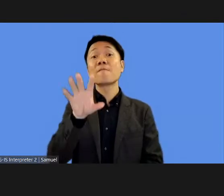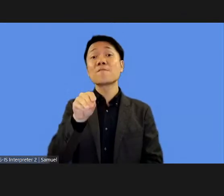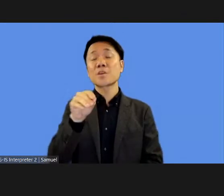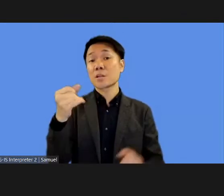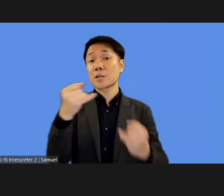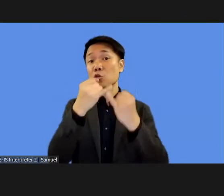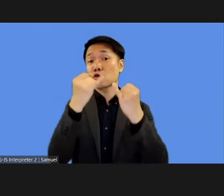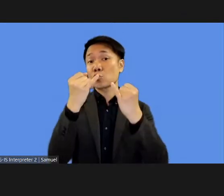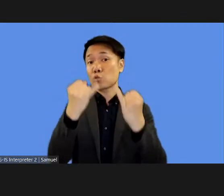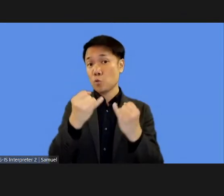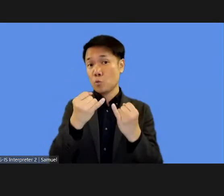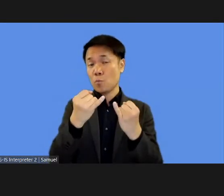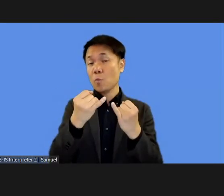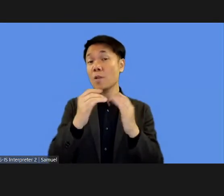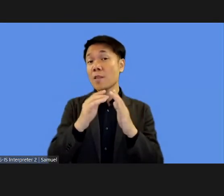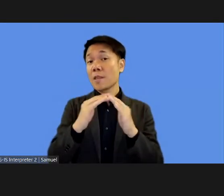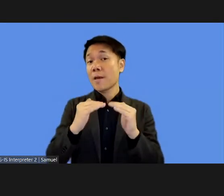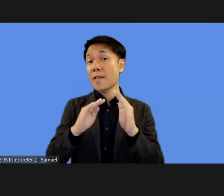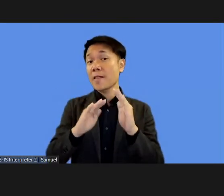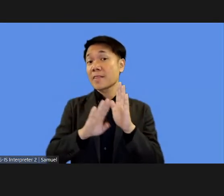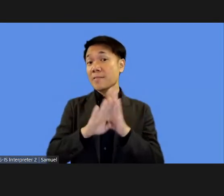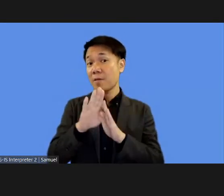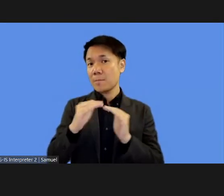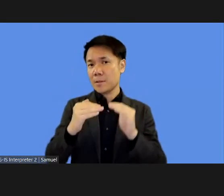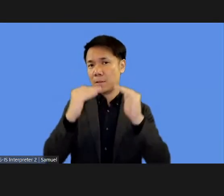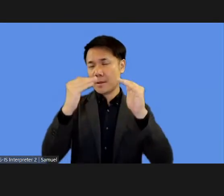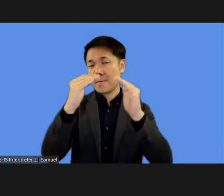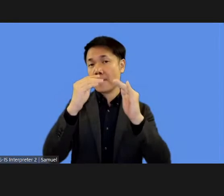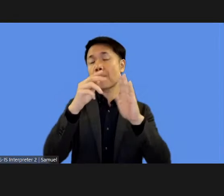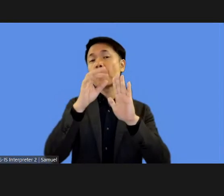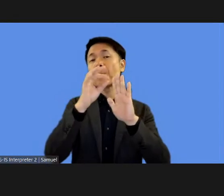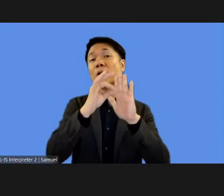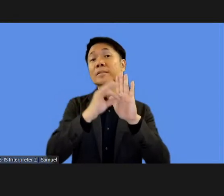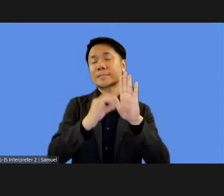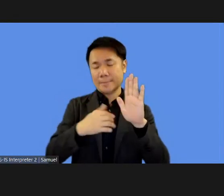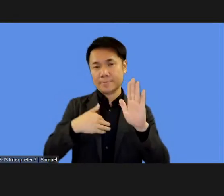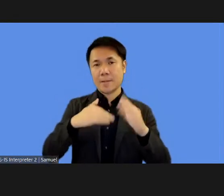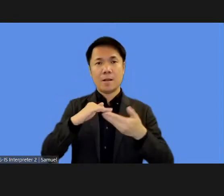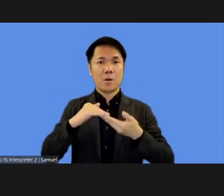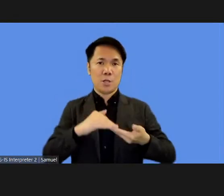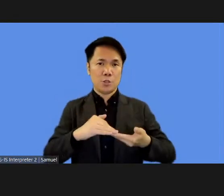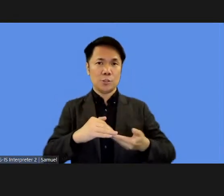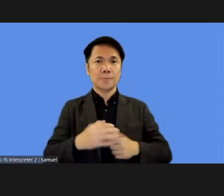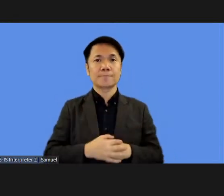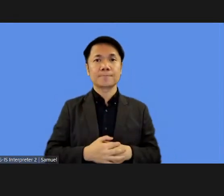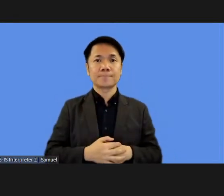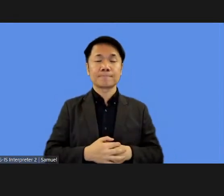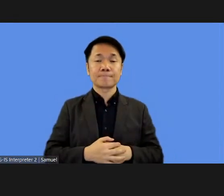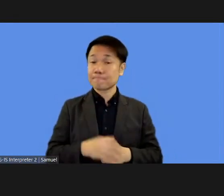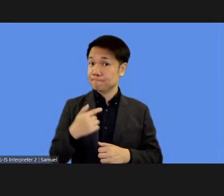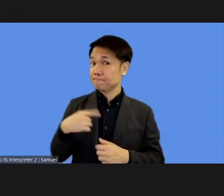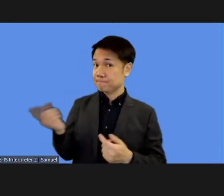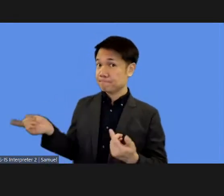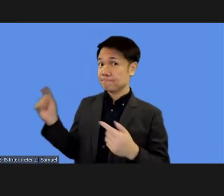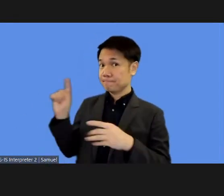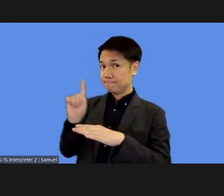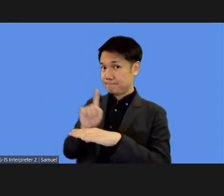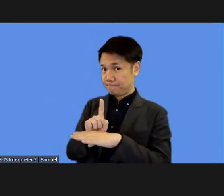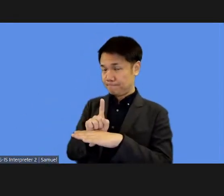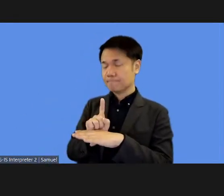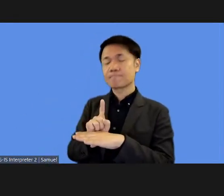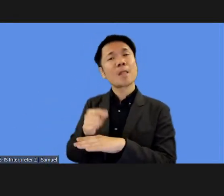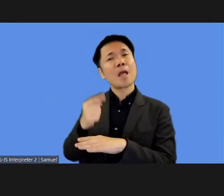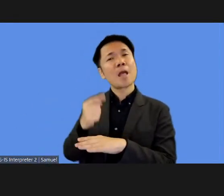Policy. When I came here, I think we had the issue of integration, and the